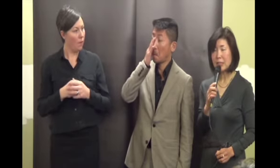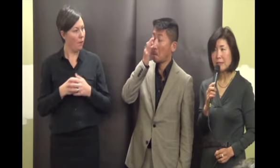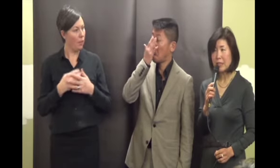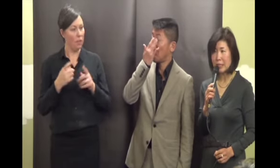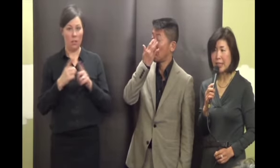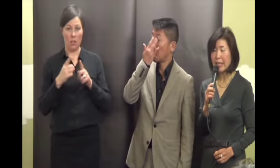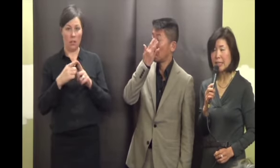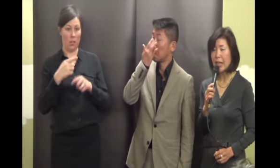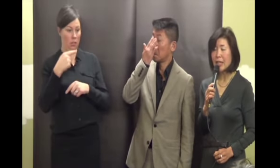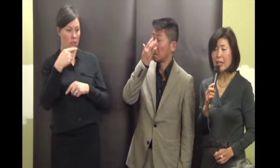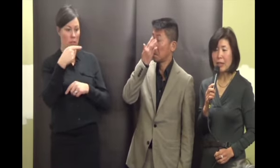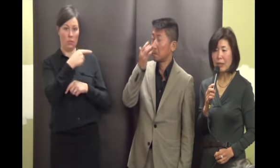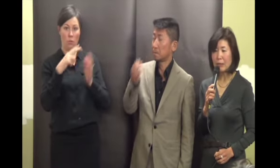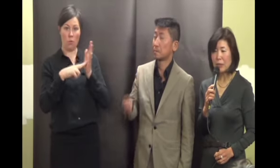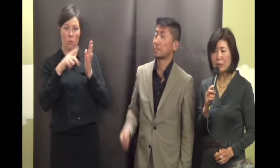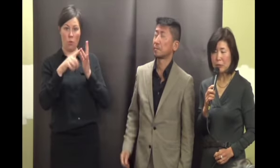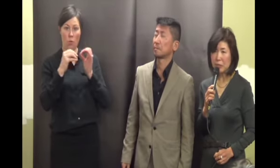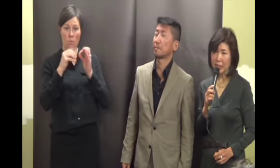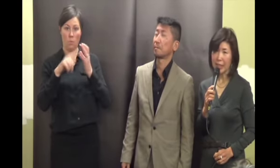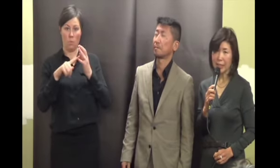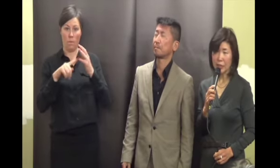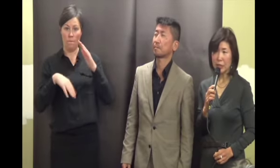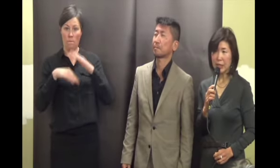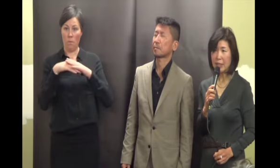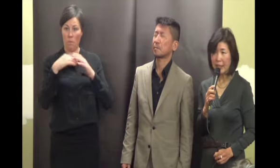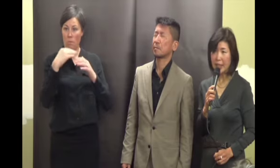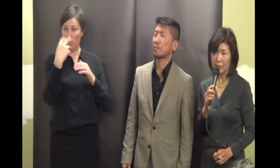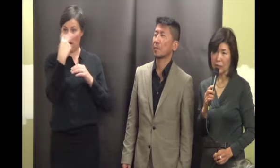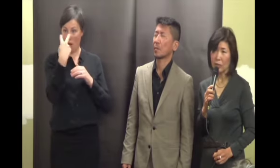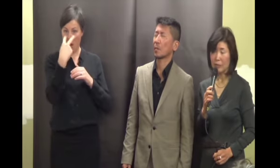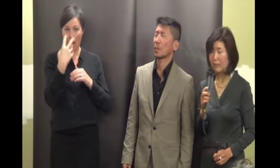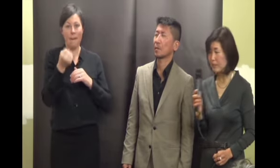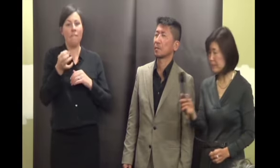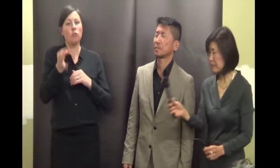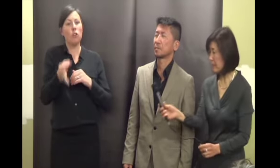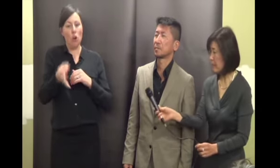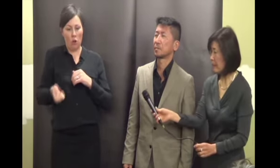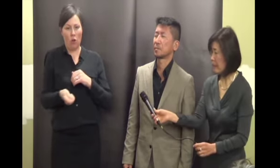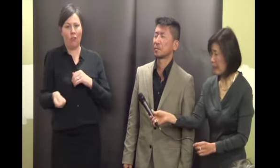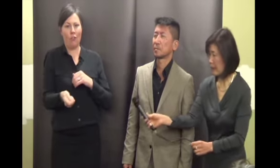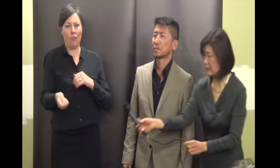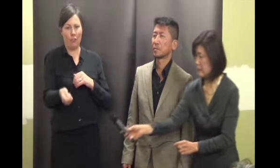as myself these days, there are people who started using the guide dog.